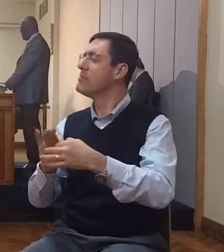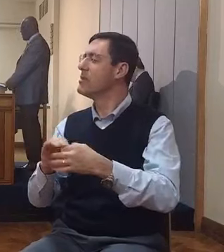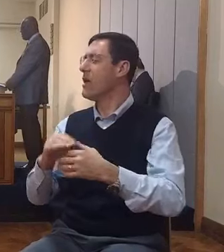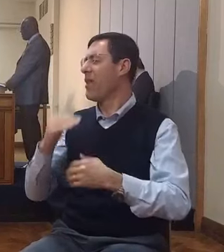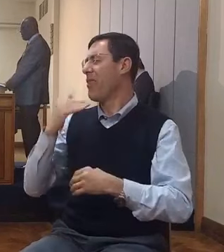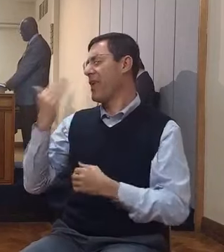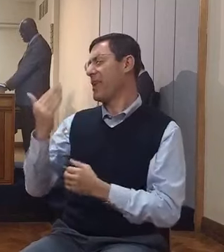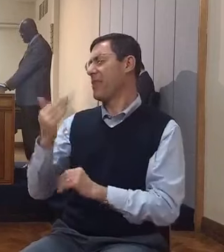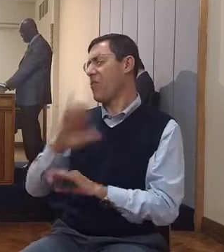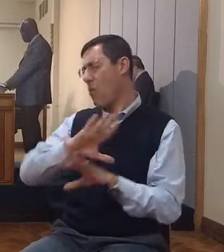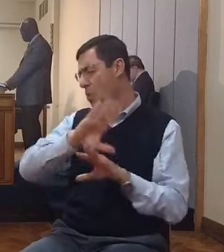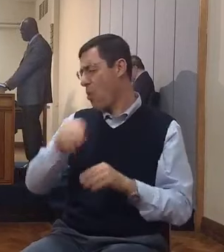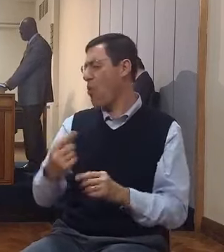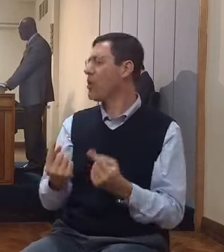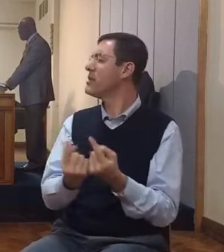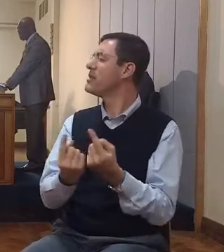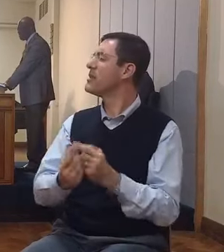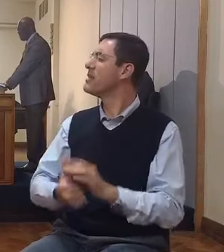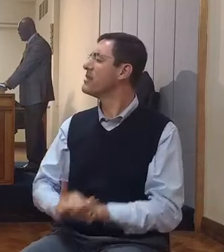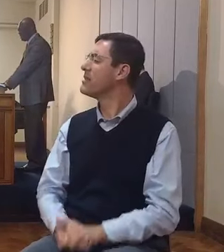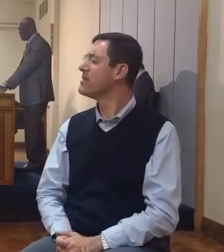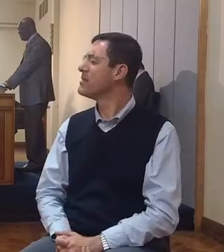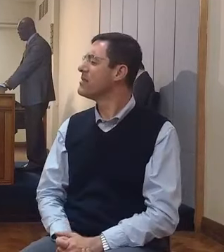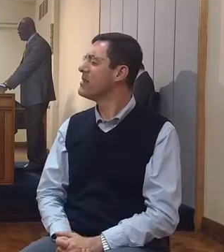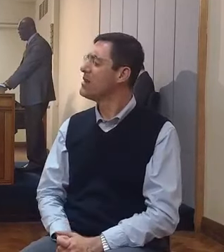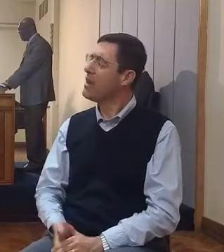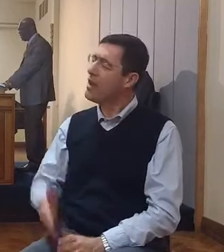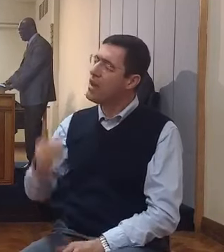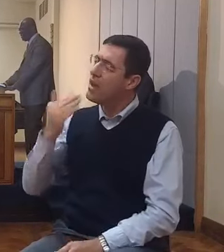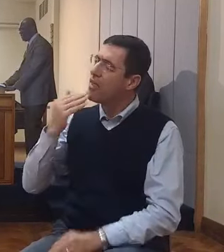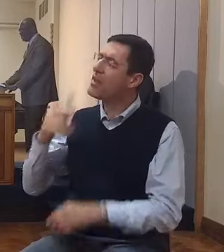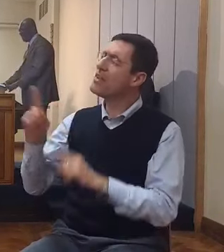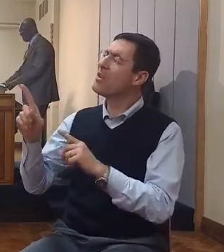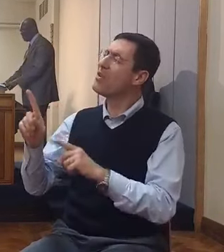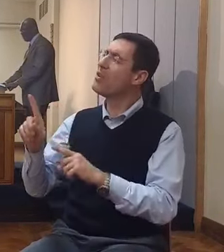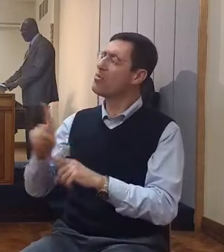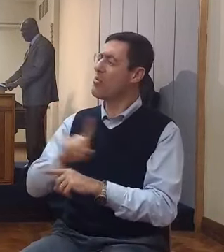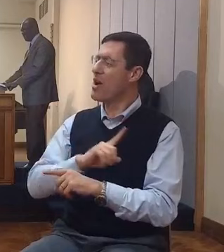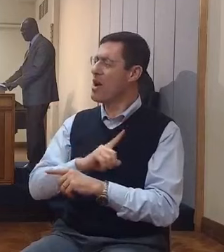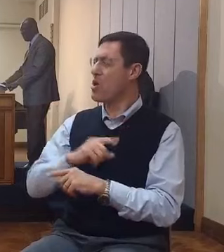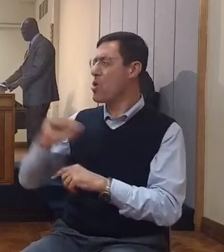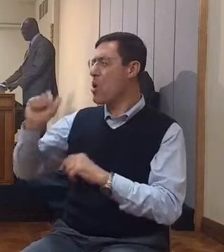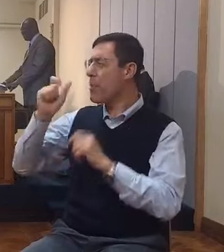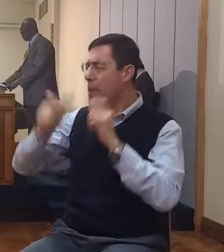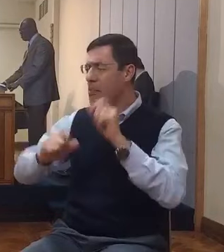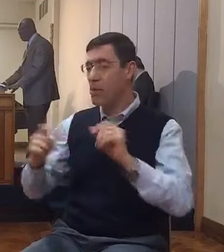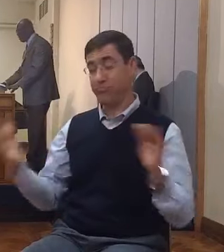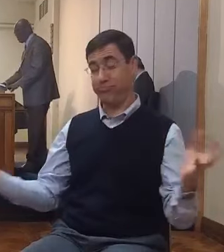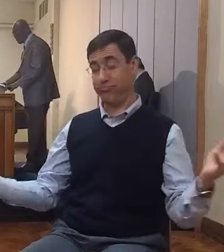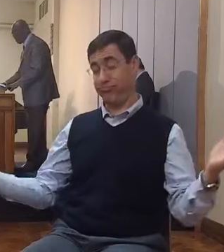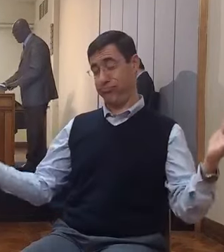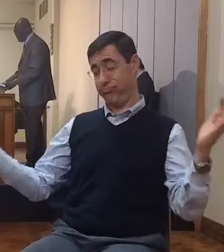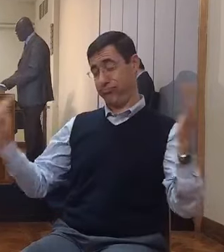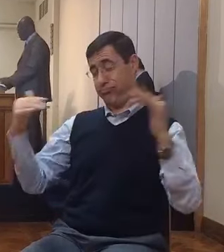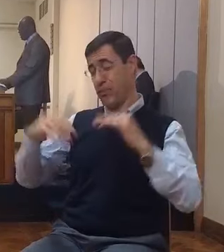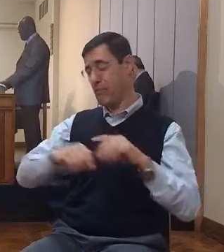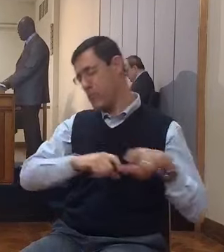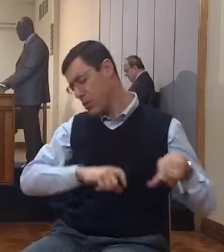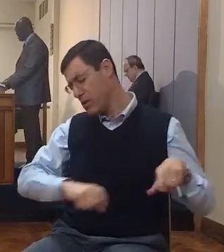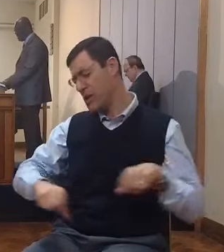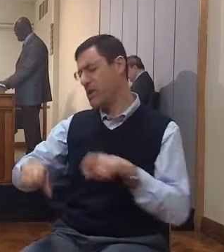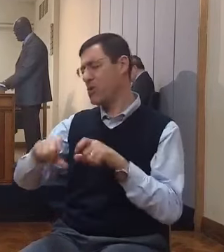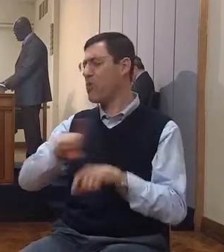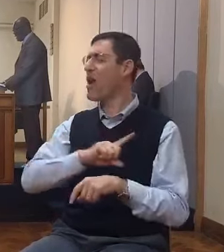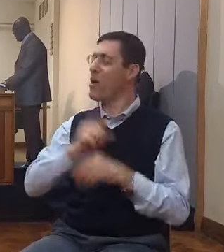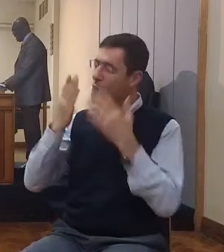Lord, we thank thee for thy dear people as they continue to come into this place for worship, and we do bring before thee those that